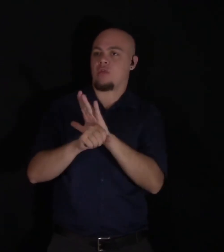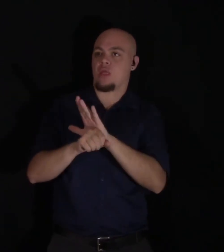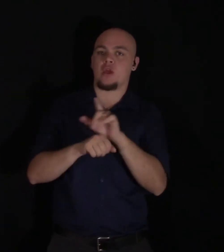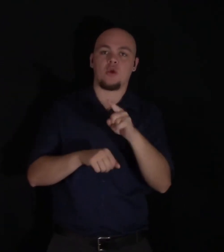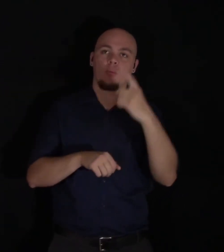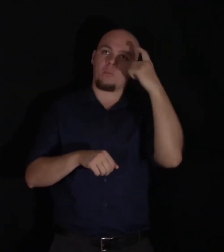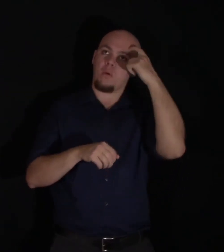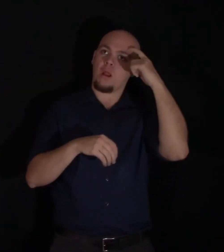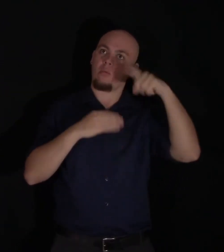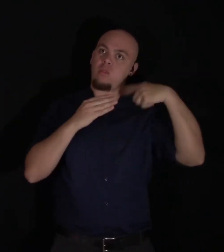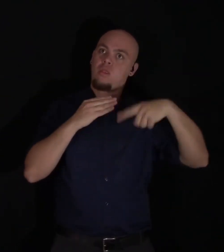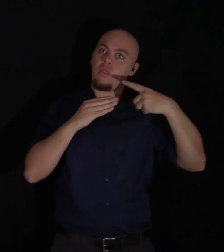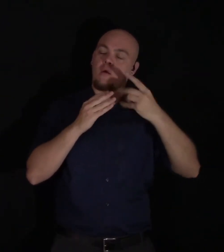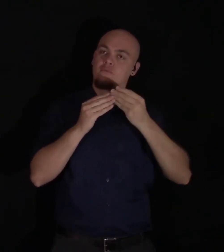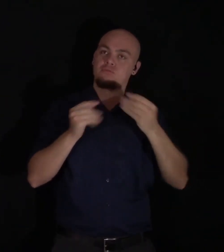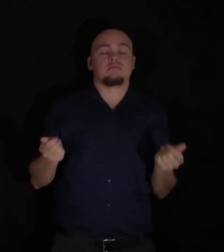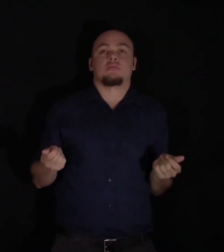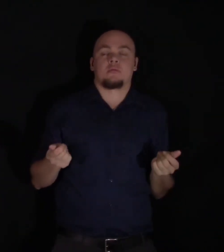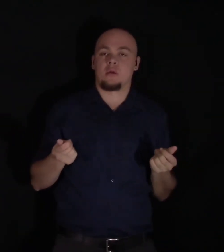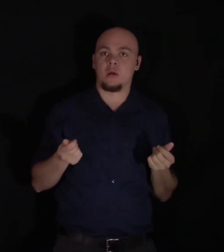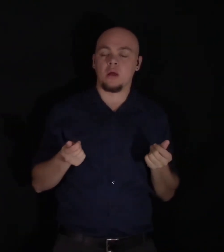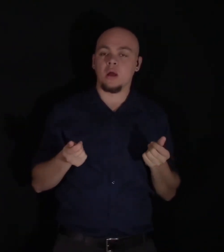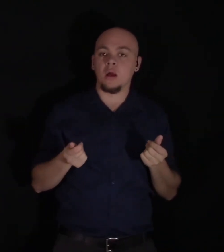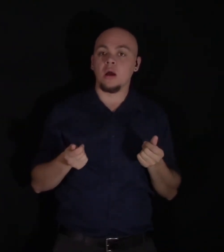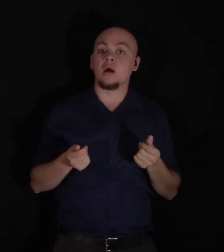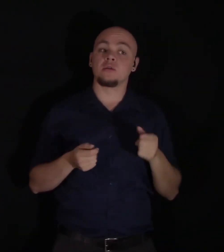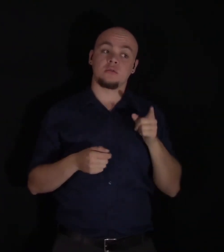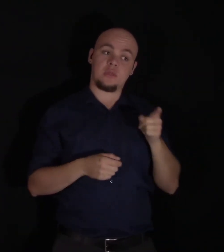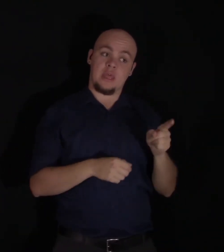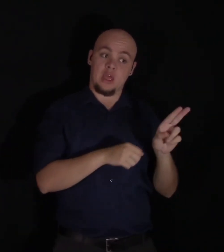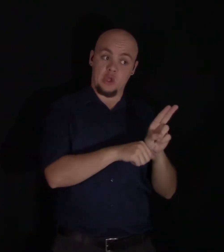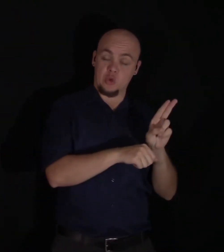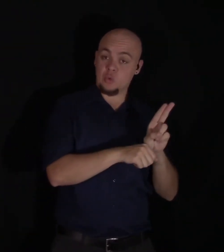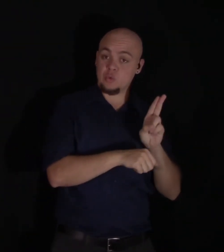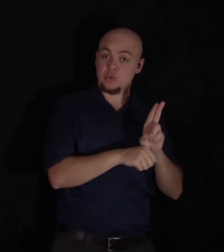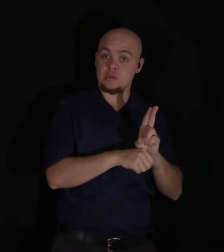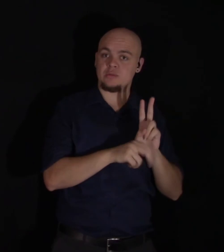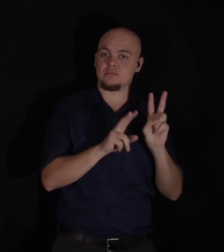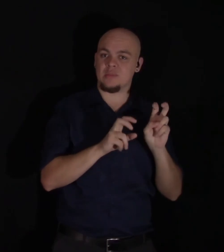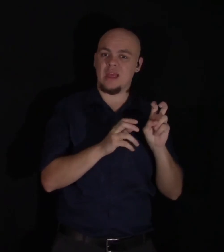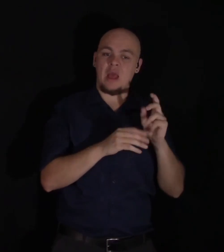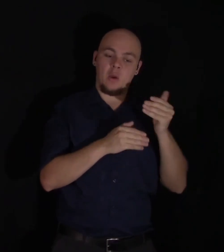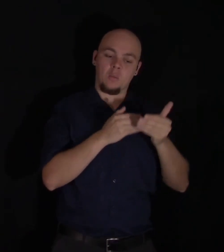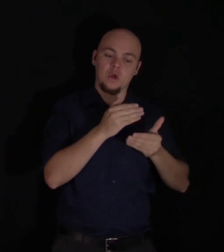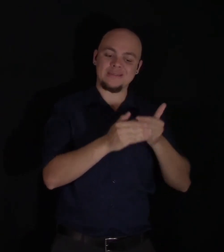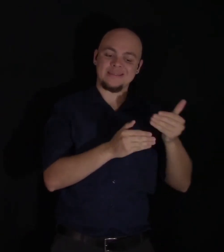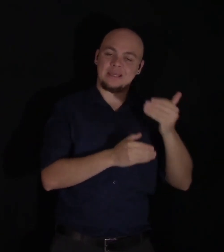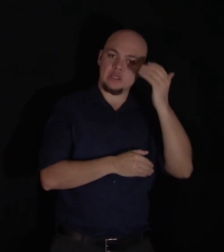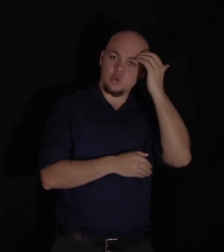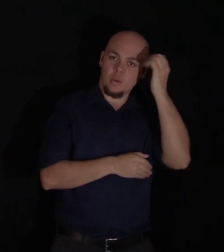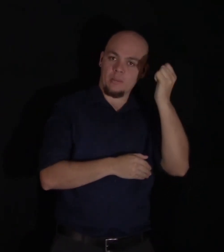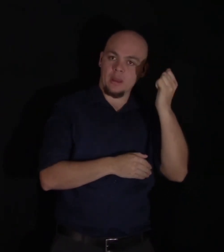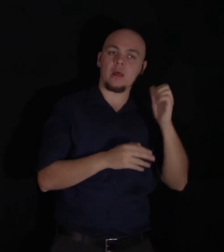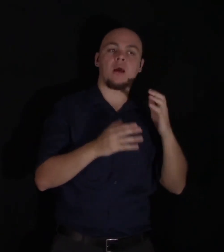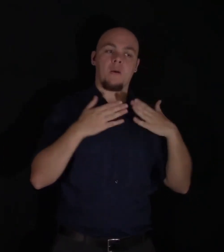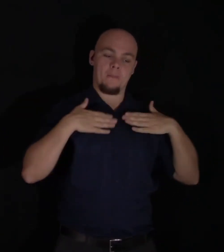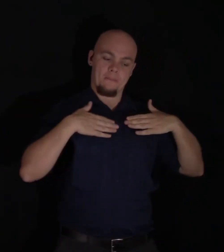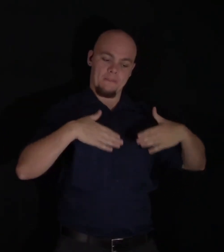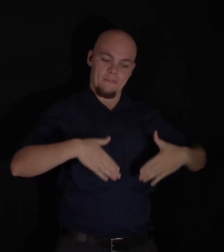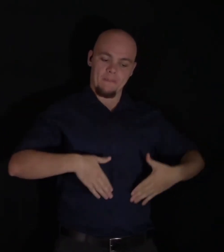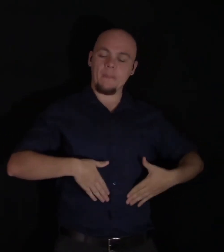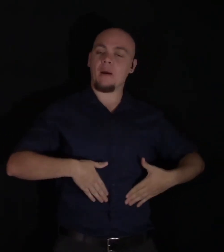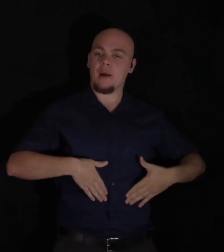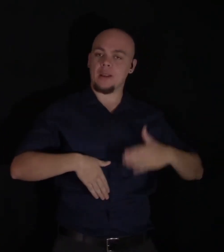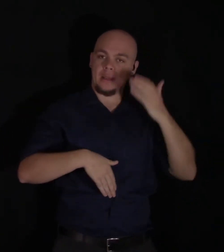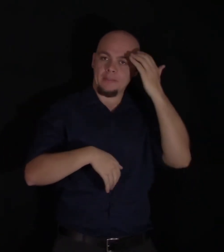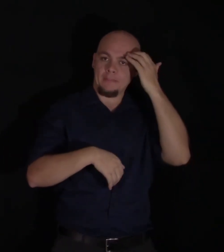brain. So the primitives use something called procedural memory, otherwise known as body memory. And